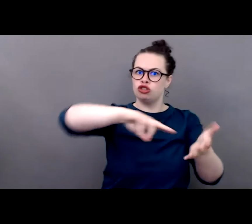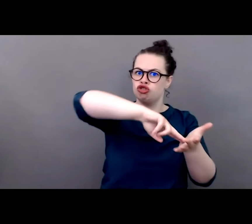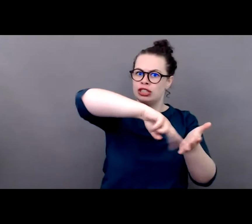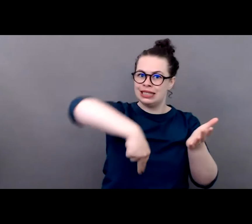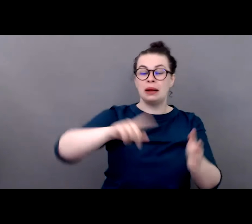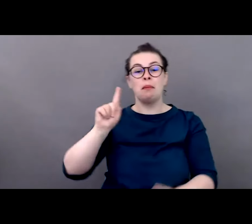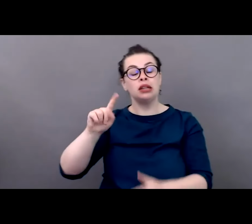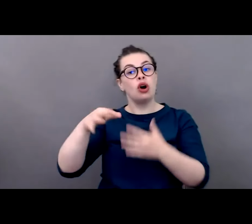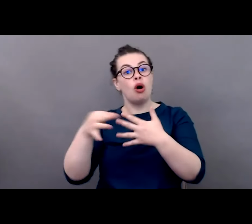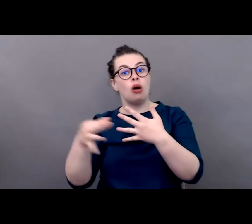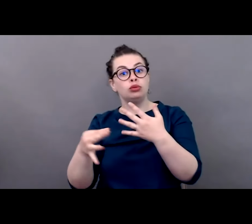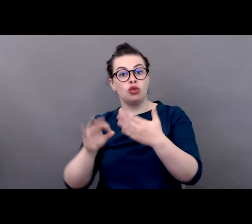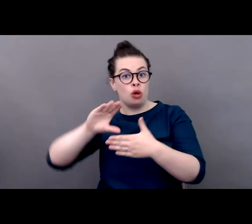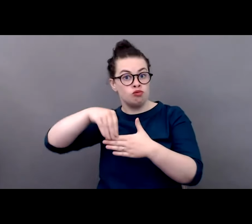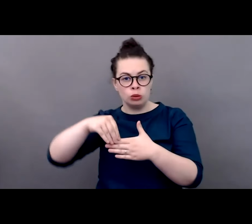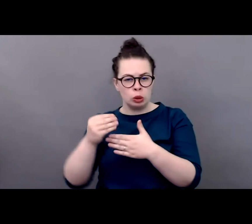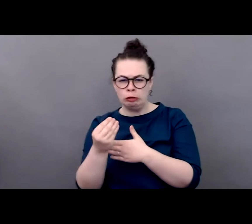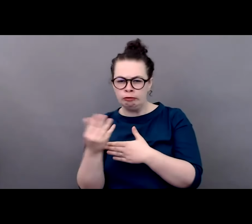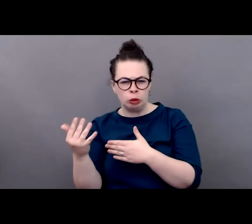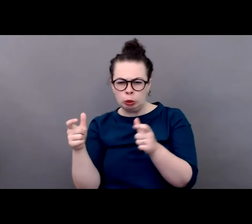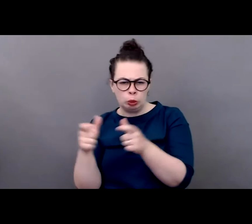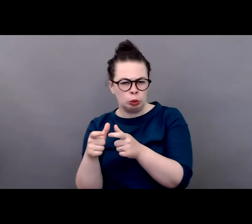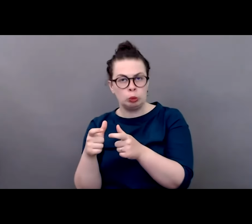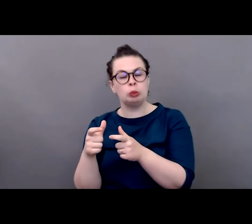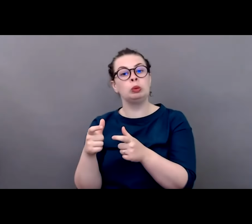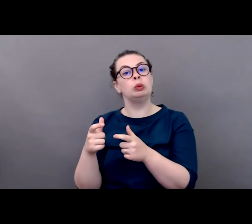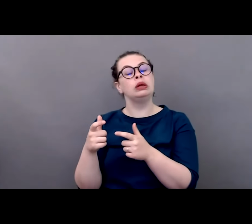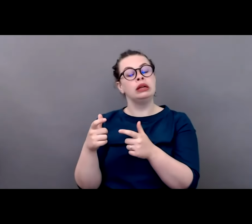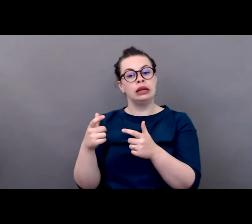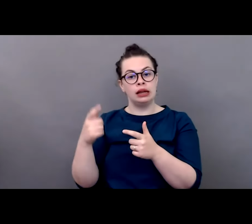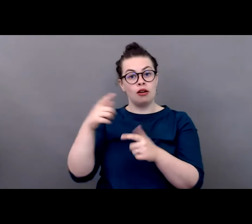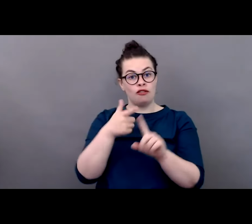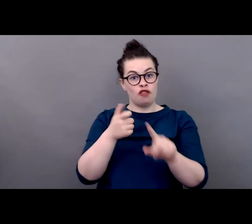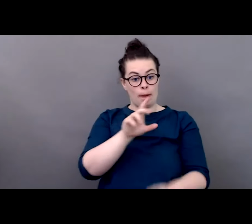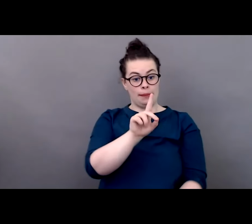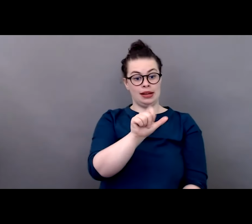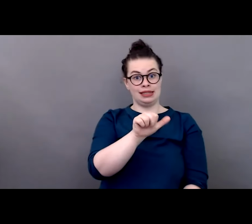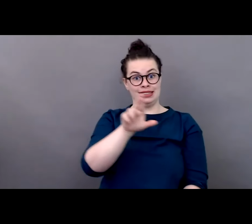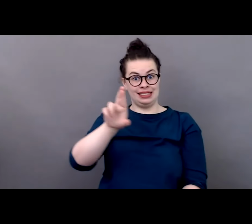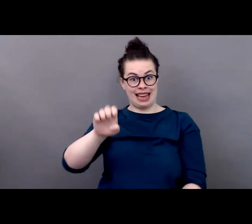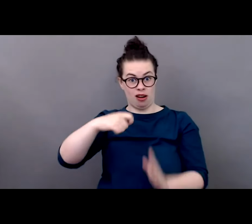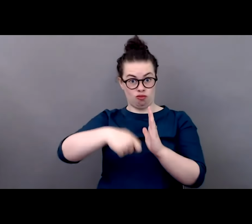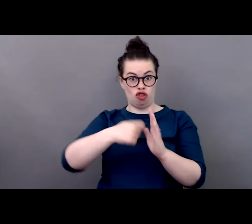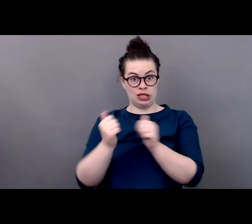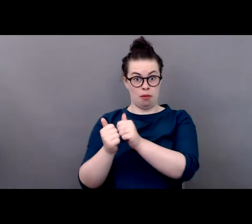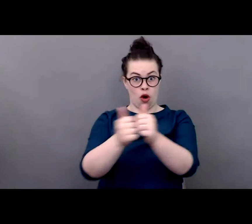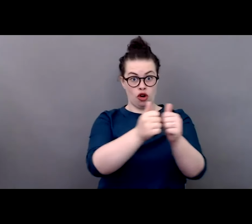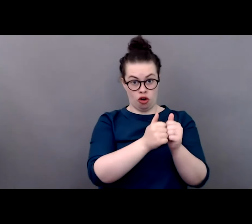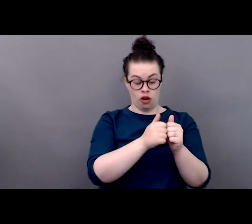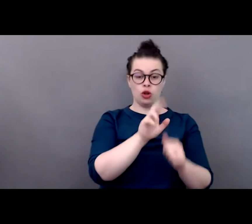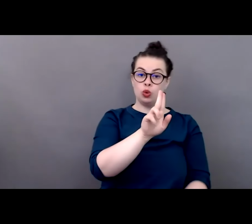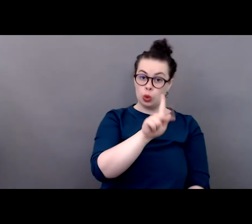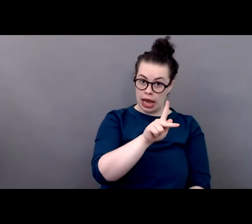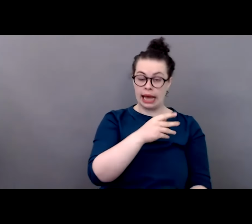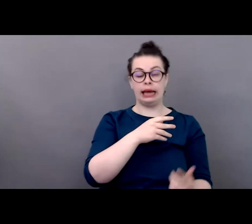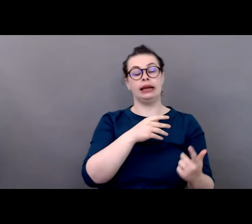countries. So from the countries where the DARE project is active, the UK, Belgium, and Portugal have